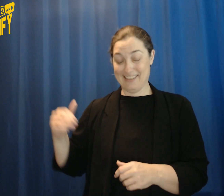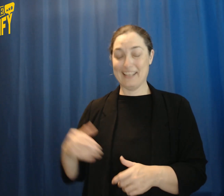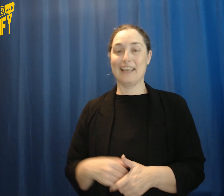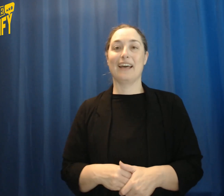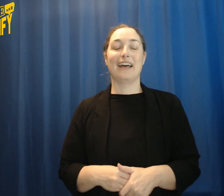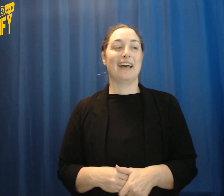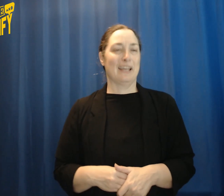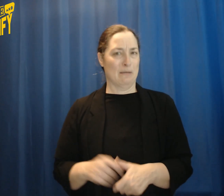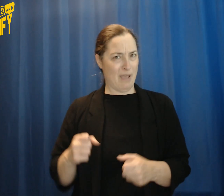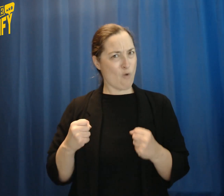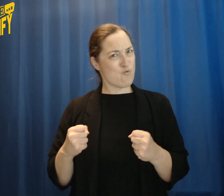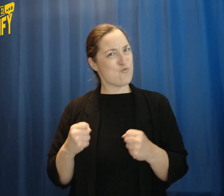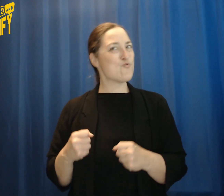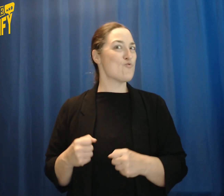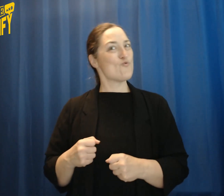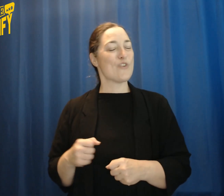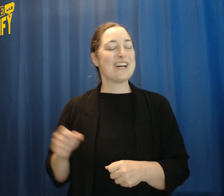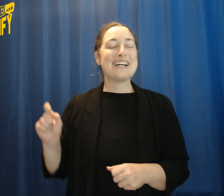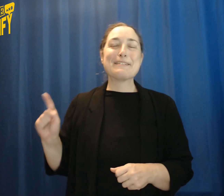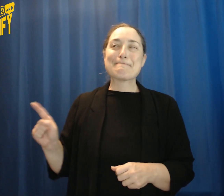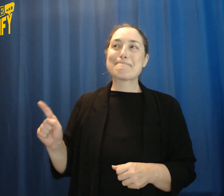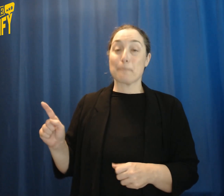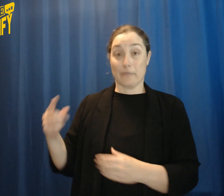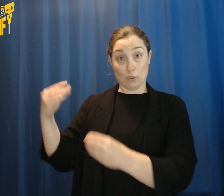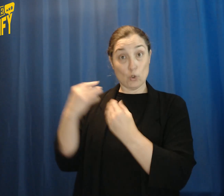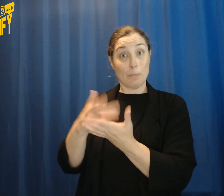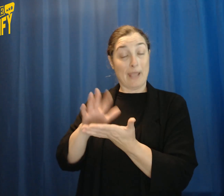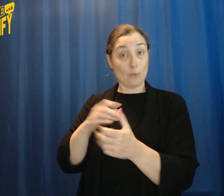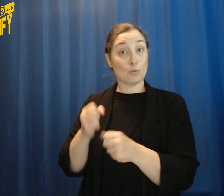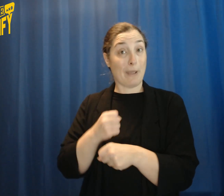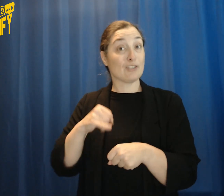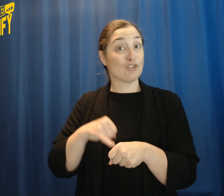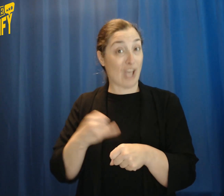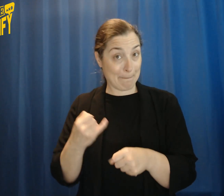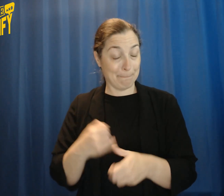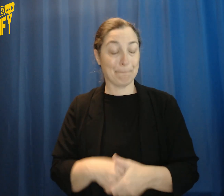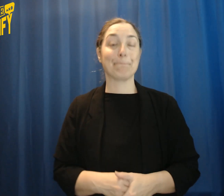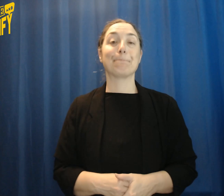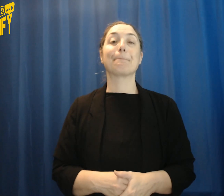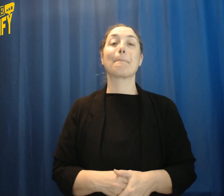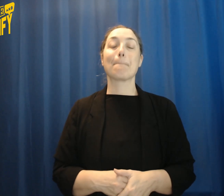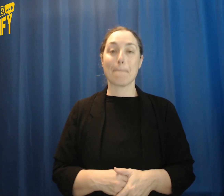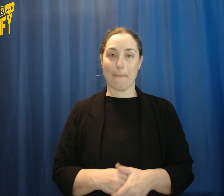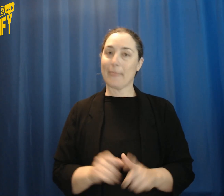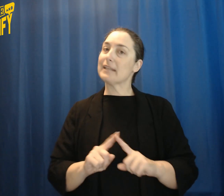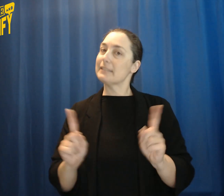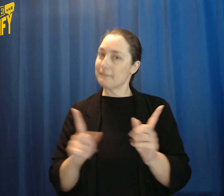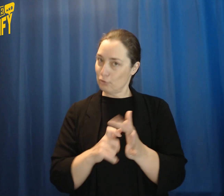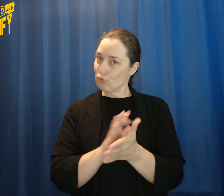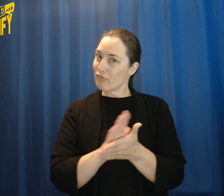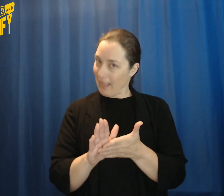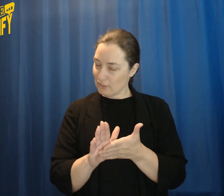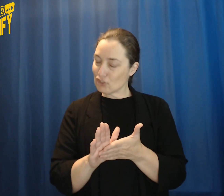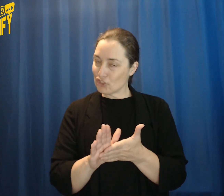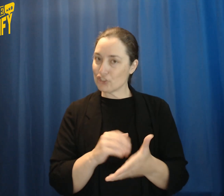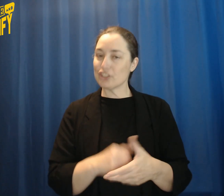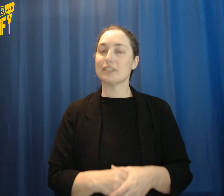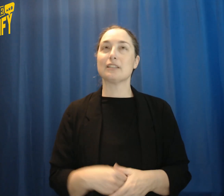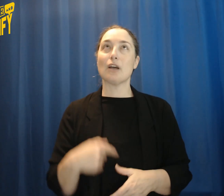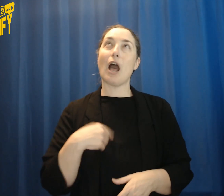feisty. Anyway, Doris taught me how to make jam, slightly different to the relish. I got third. I think they gave me third because